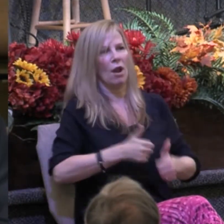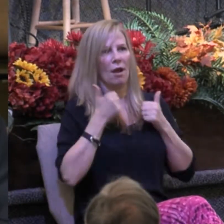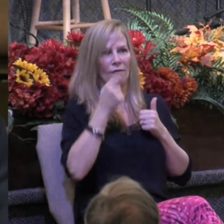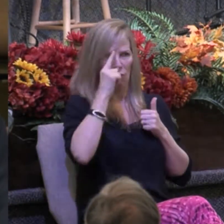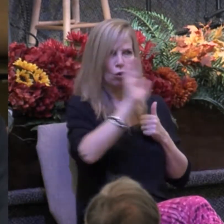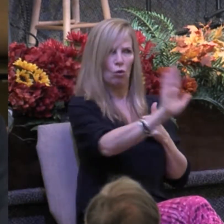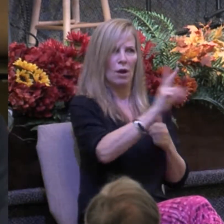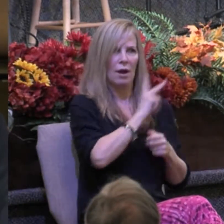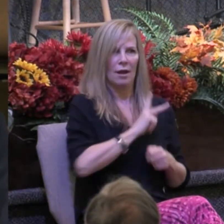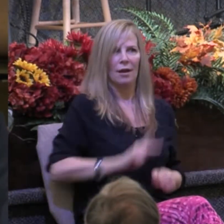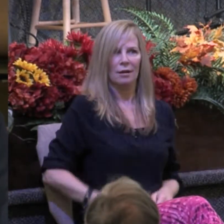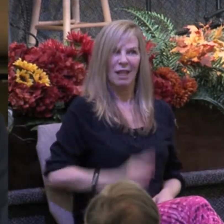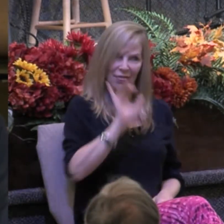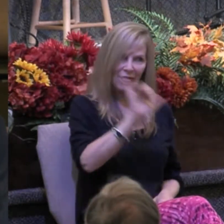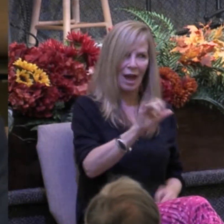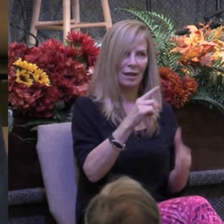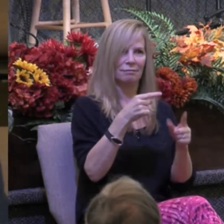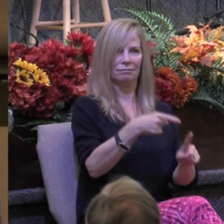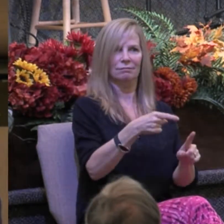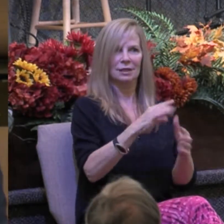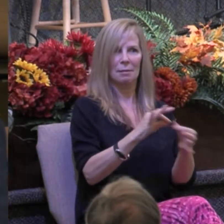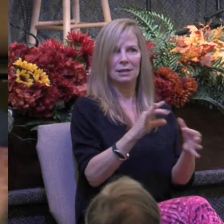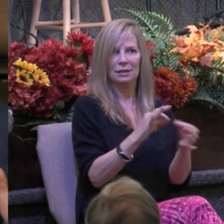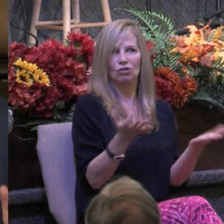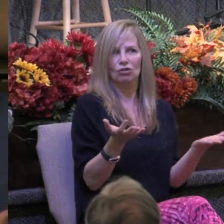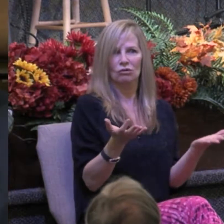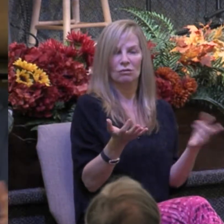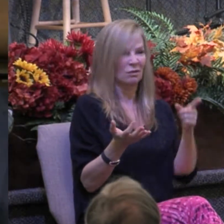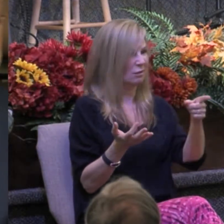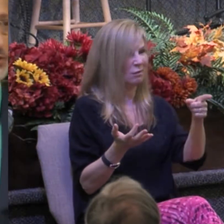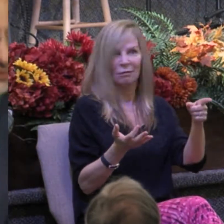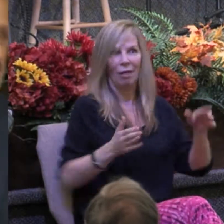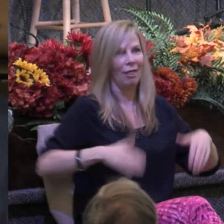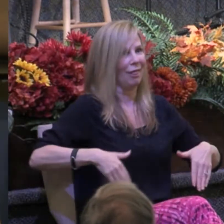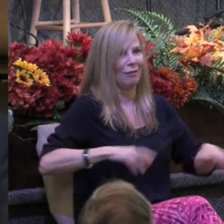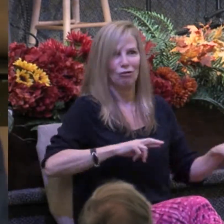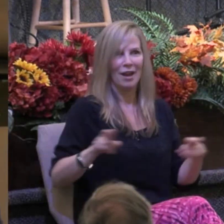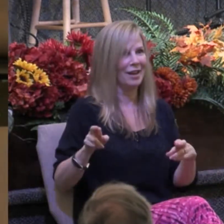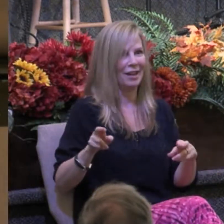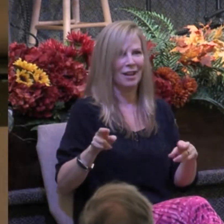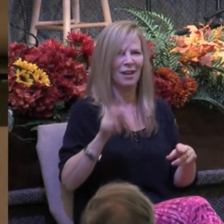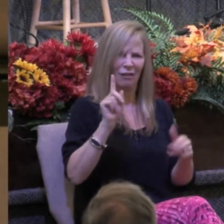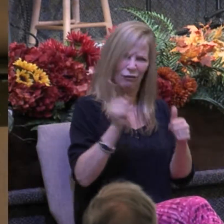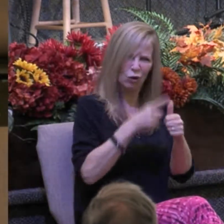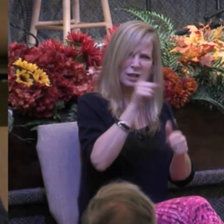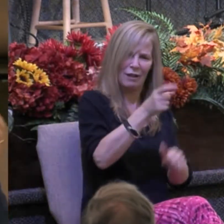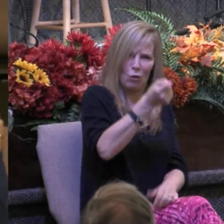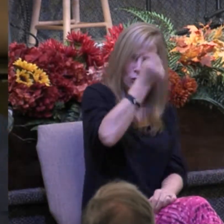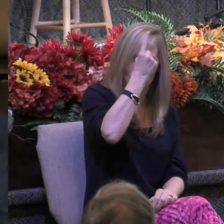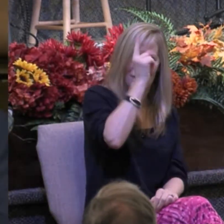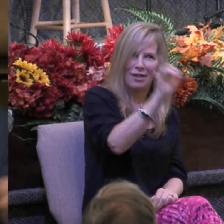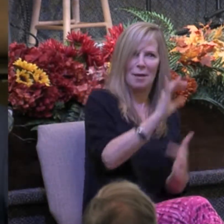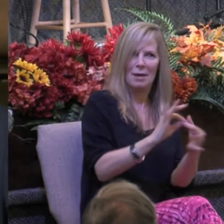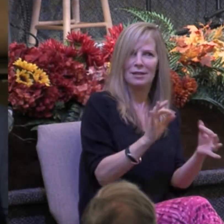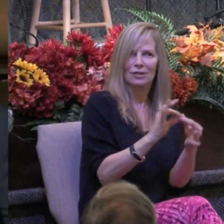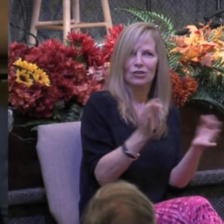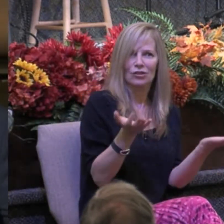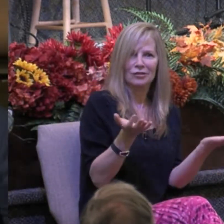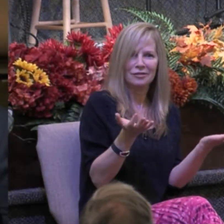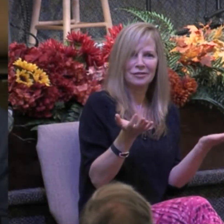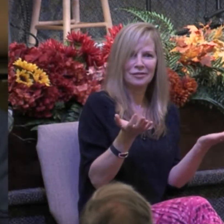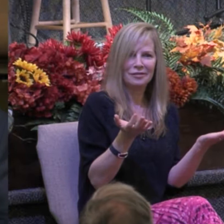message. And they were not ready to be his witnesses until they understood that message. I mean, how could Jesus send them out